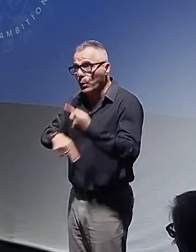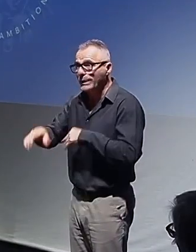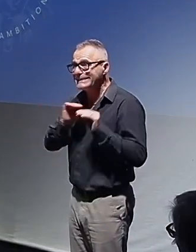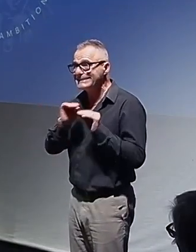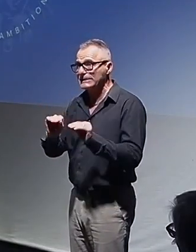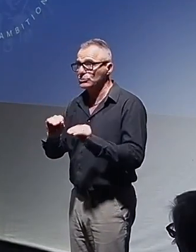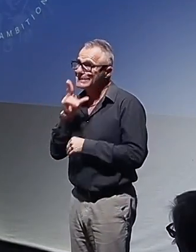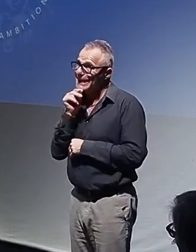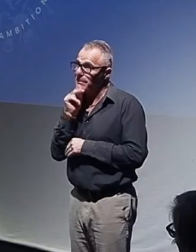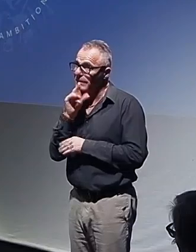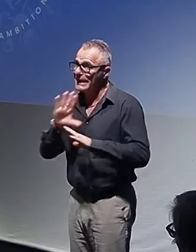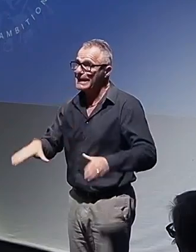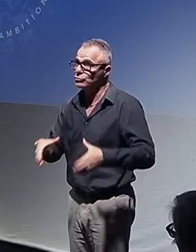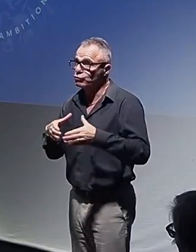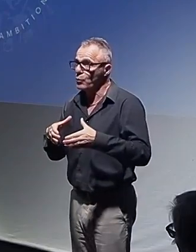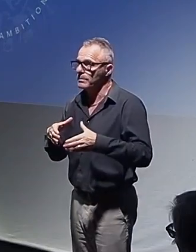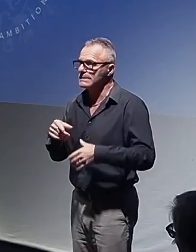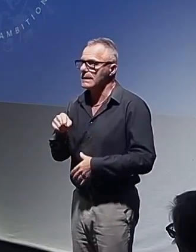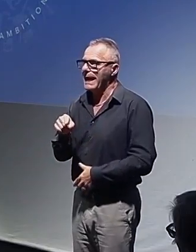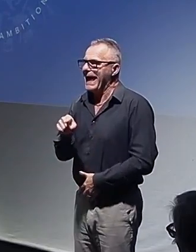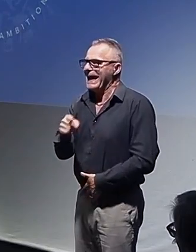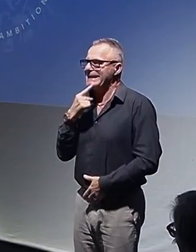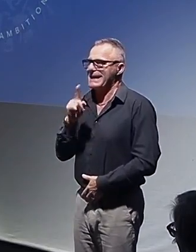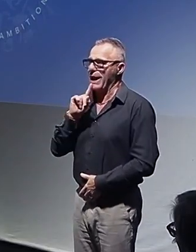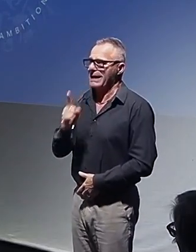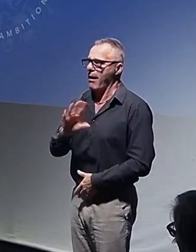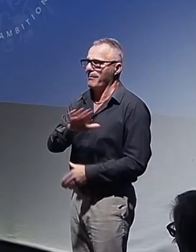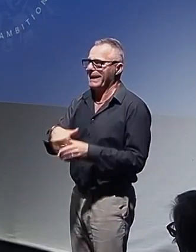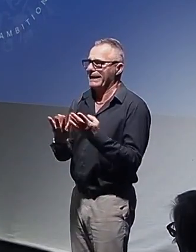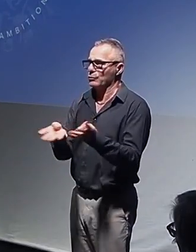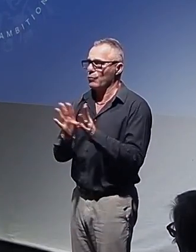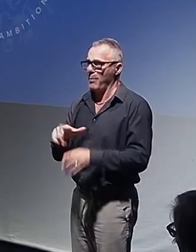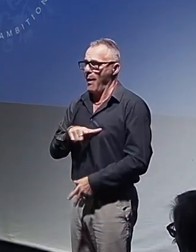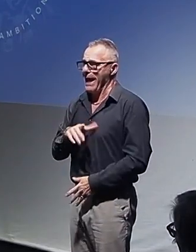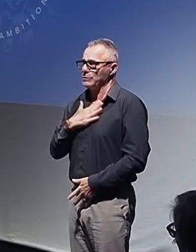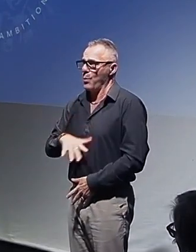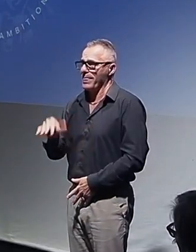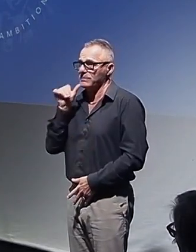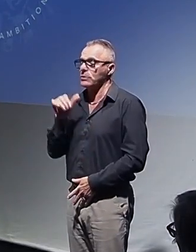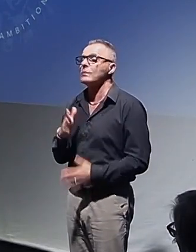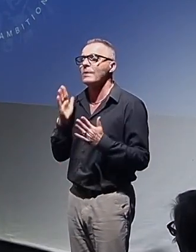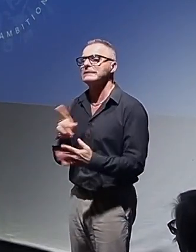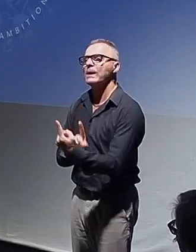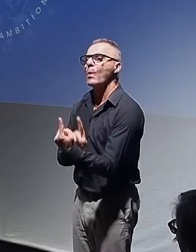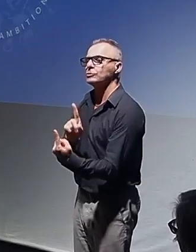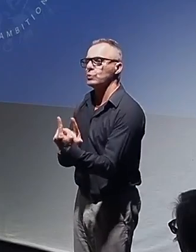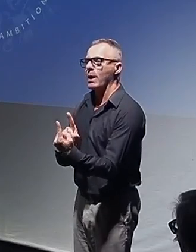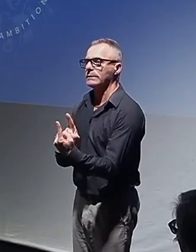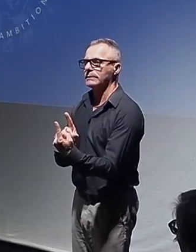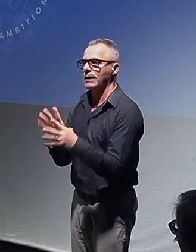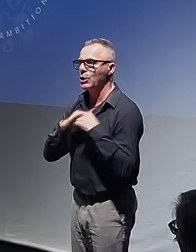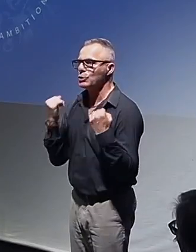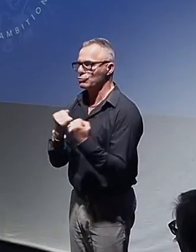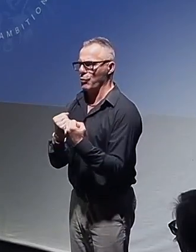groups. And he's like, no, I can't do groups because people will then know. So he had one-to-one group therapy, which is really a